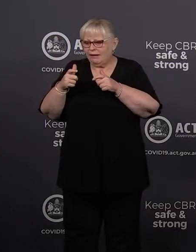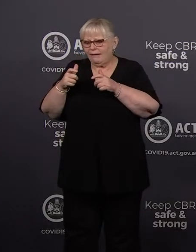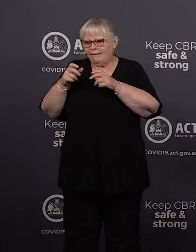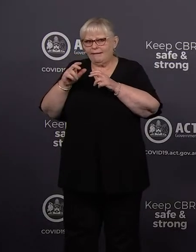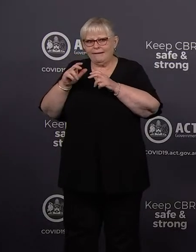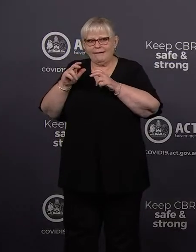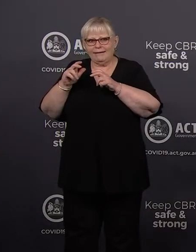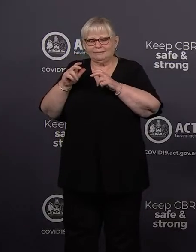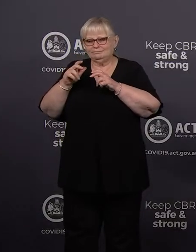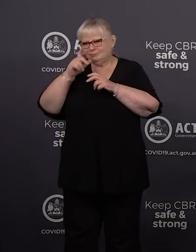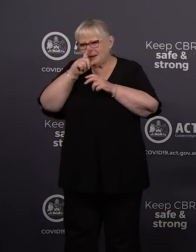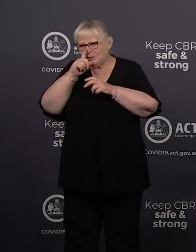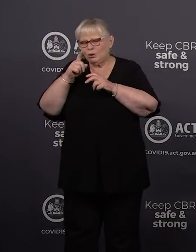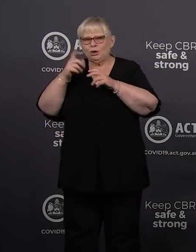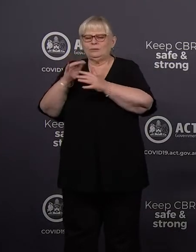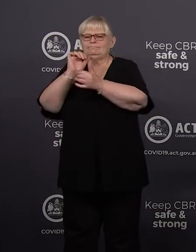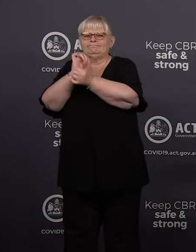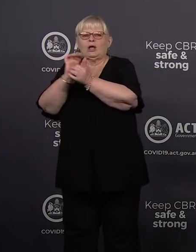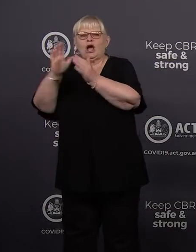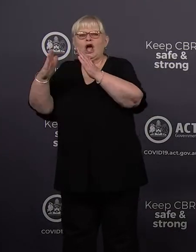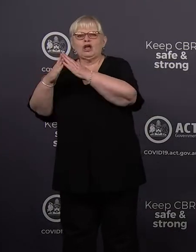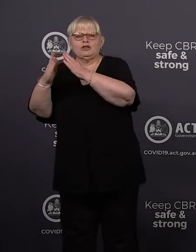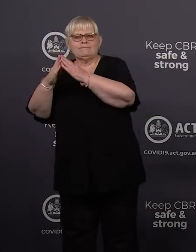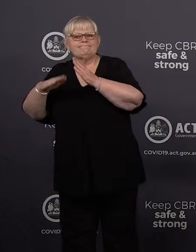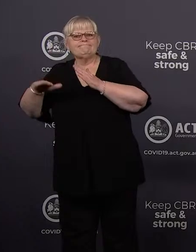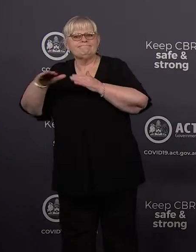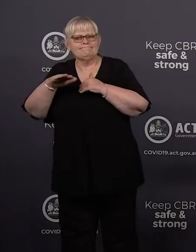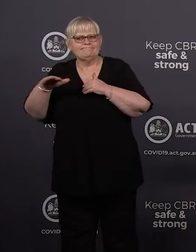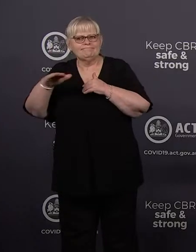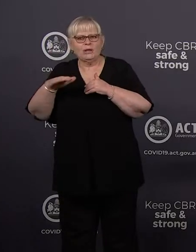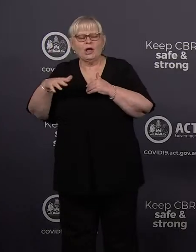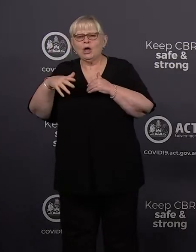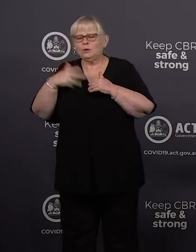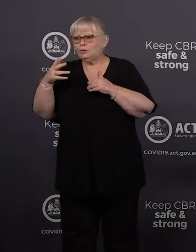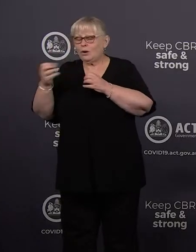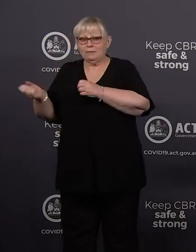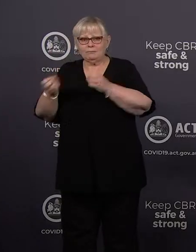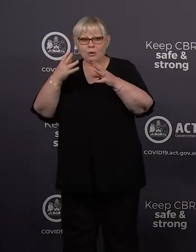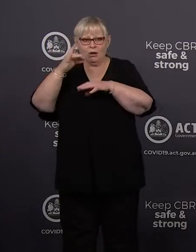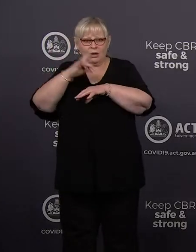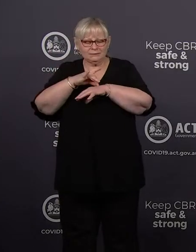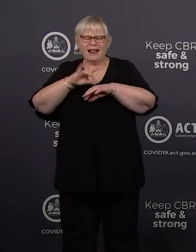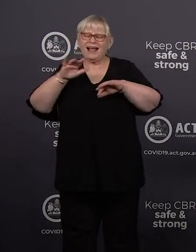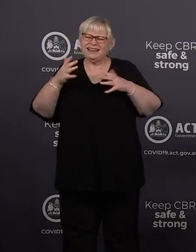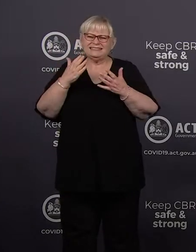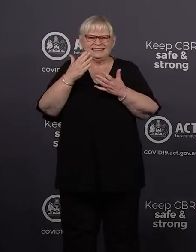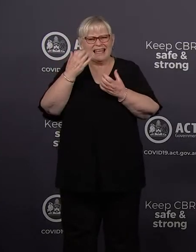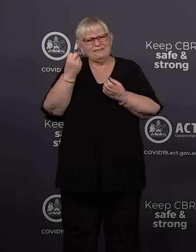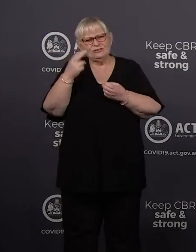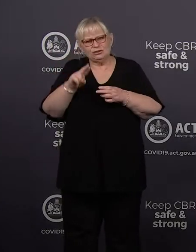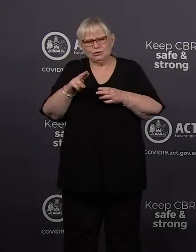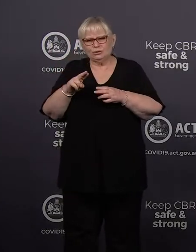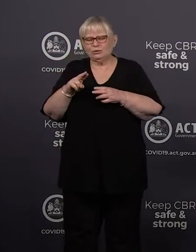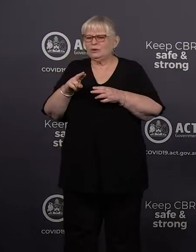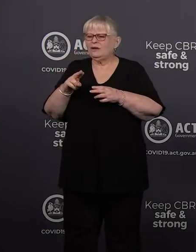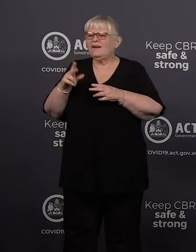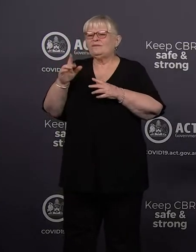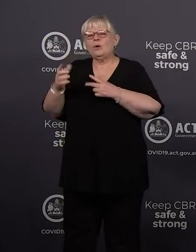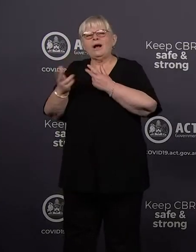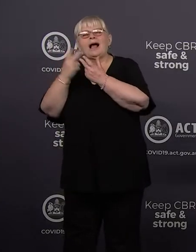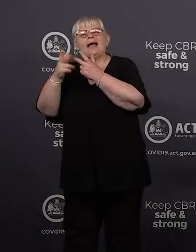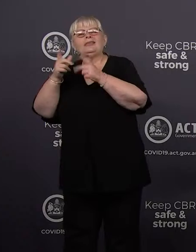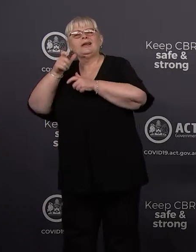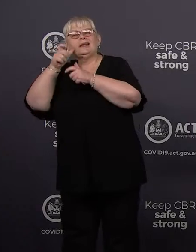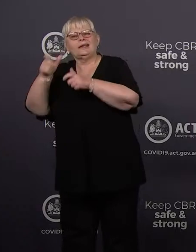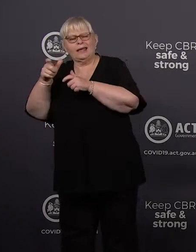to cases in the home environment. Clearly, we really don't want to be taking people into hospital unless they have to for their own care needs. They're